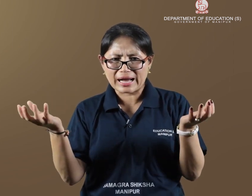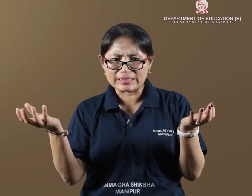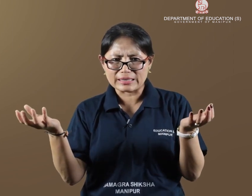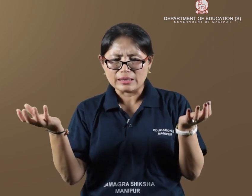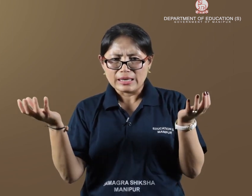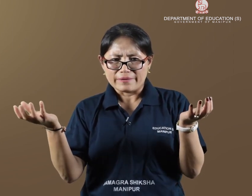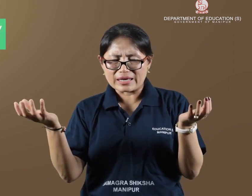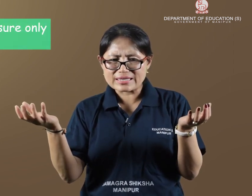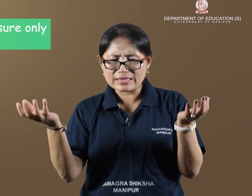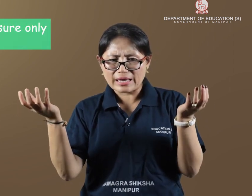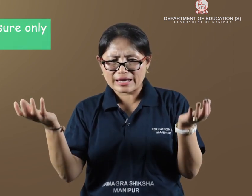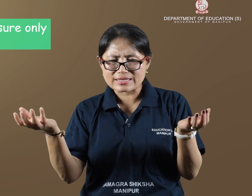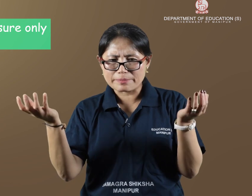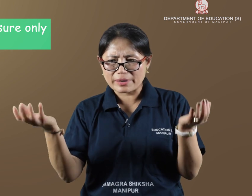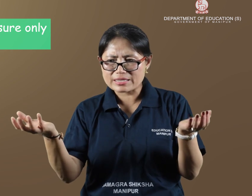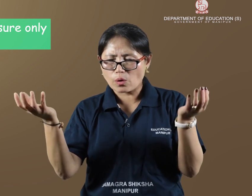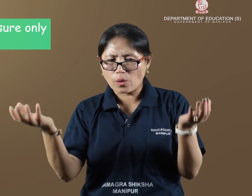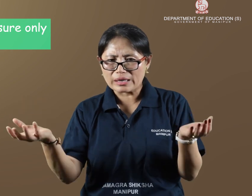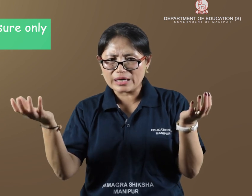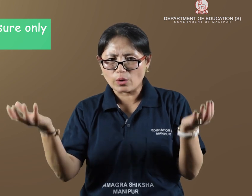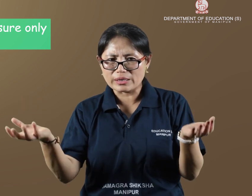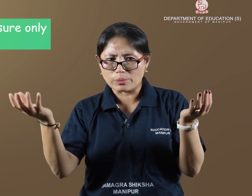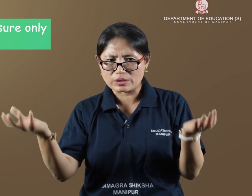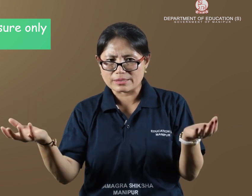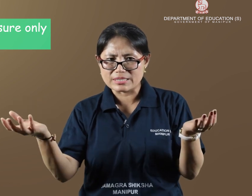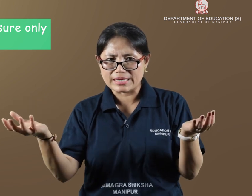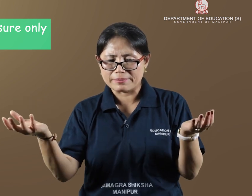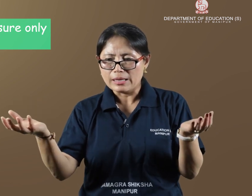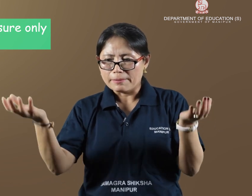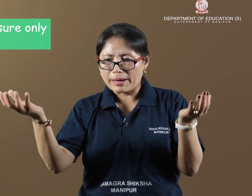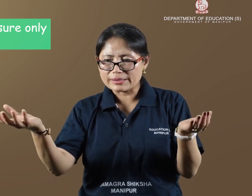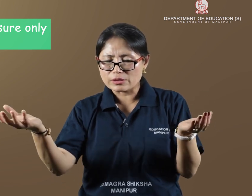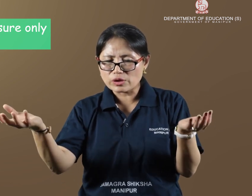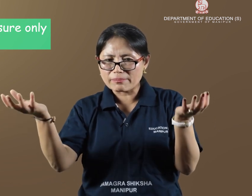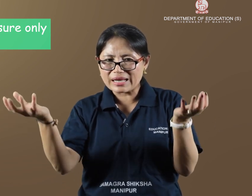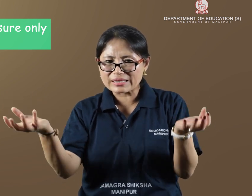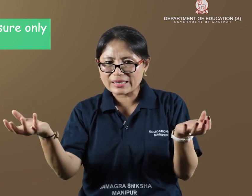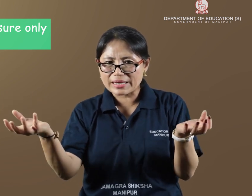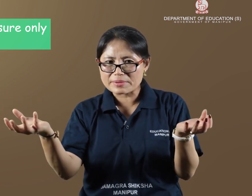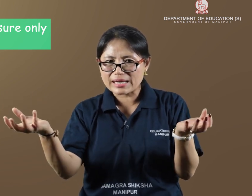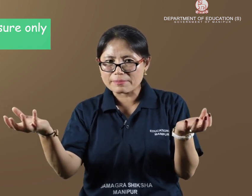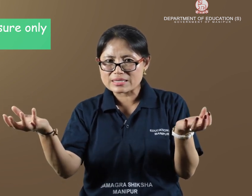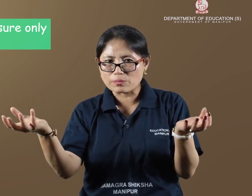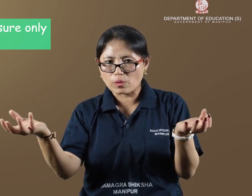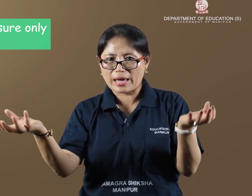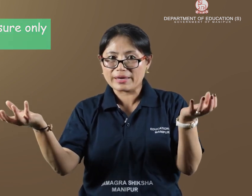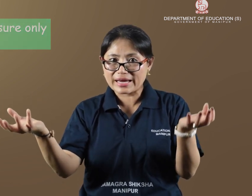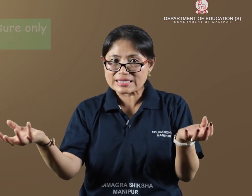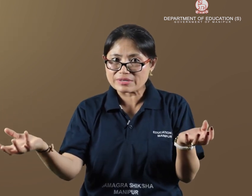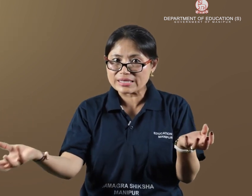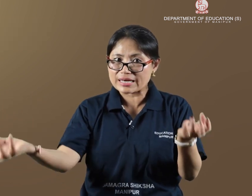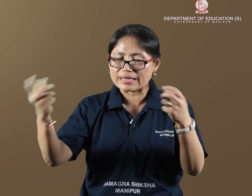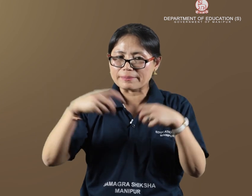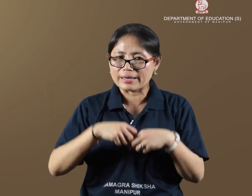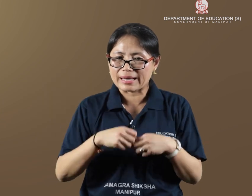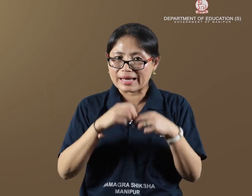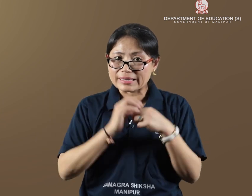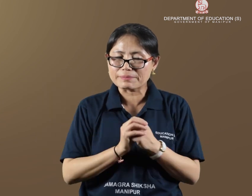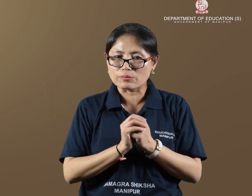da does it exert pressure only on the bottom sine ba patra du gi maning da dang lai ba jala masi bo hai ba ge activity yeng na ba na another ma mu